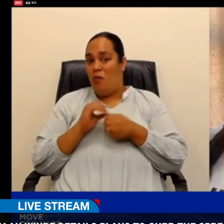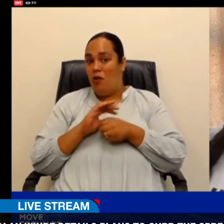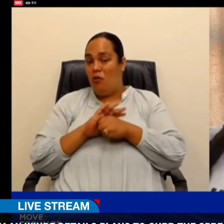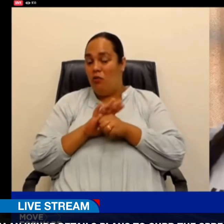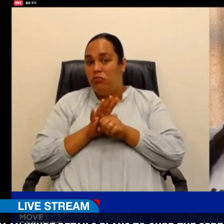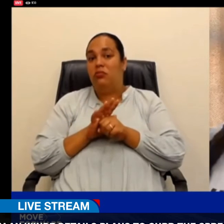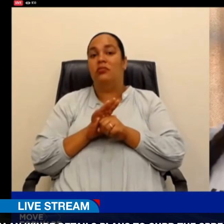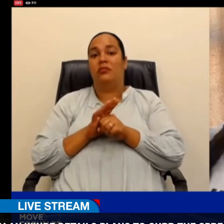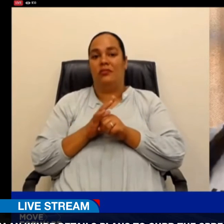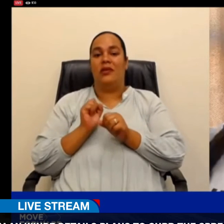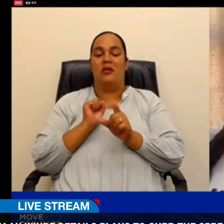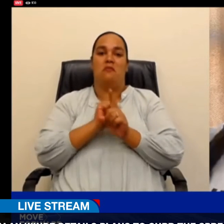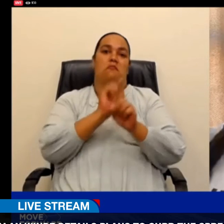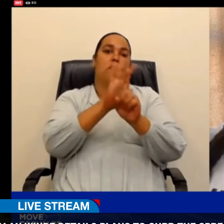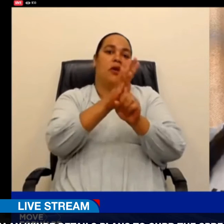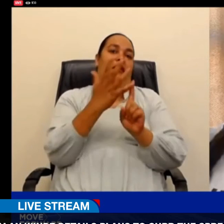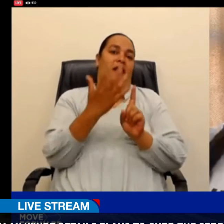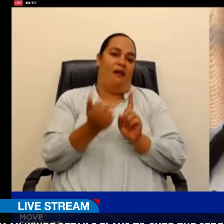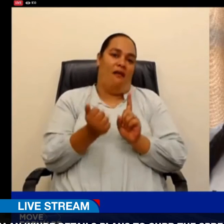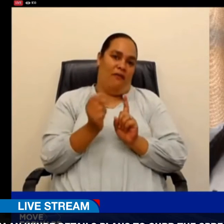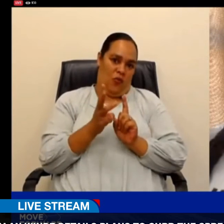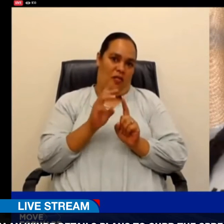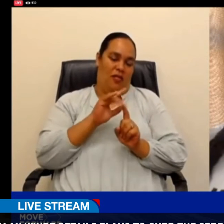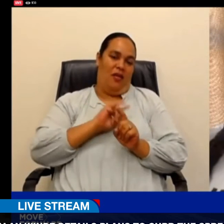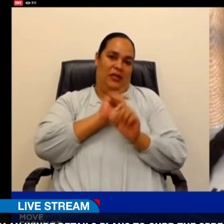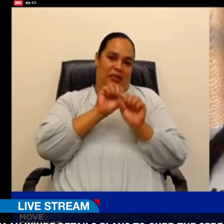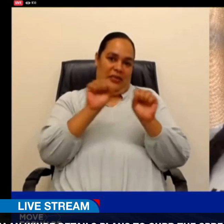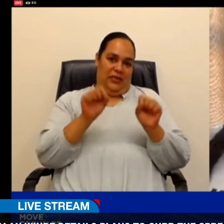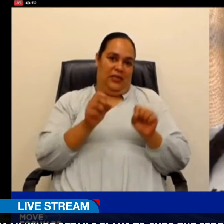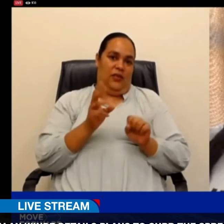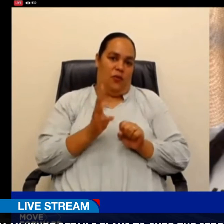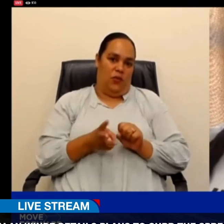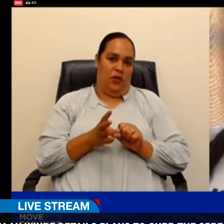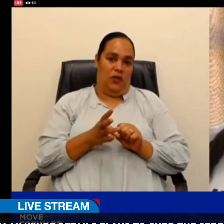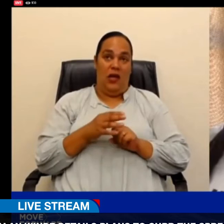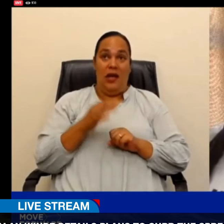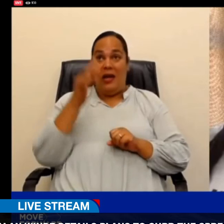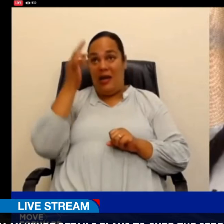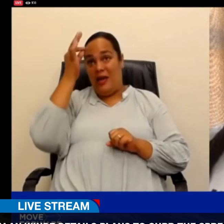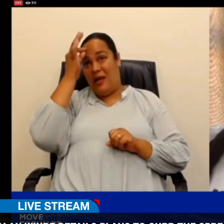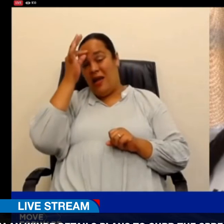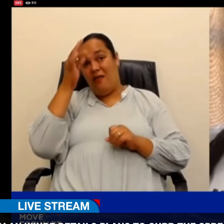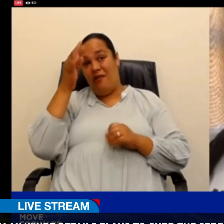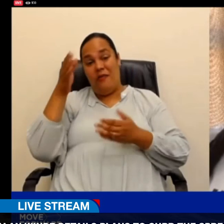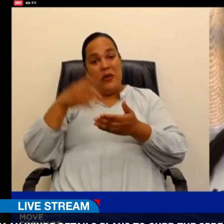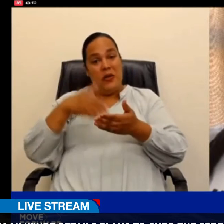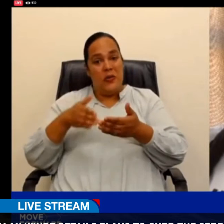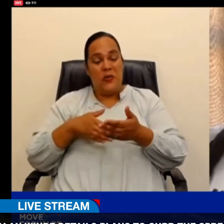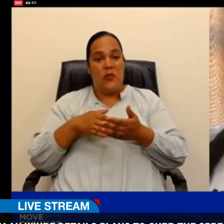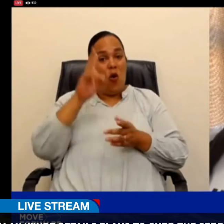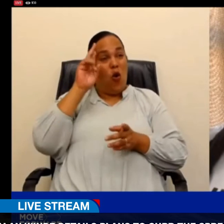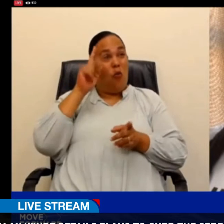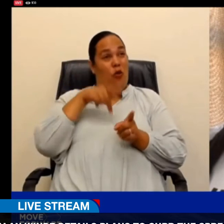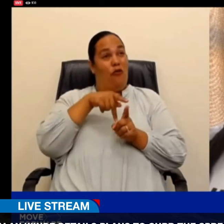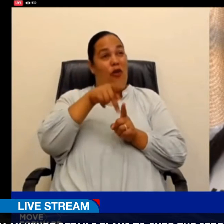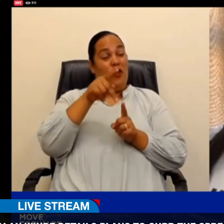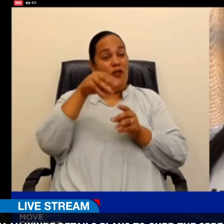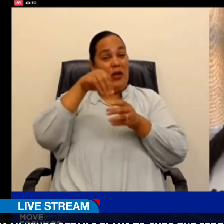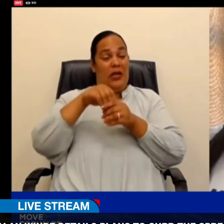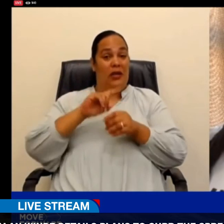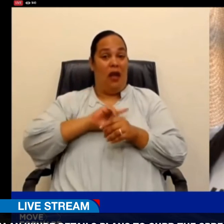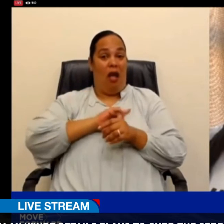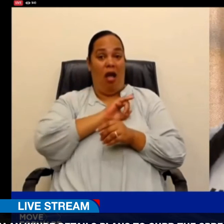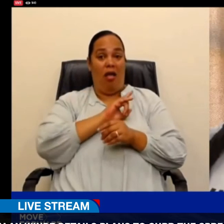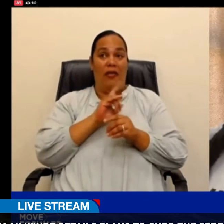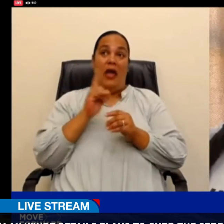have an impact on the health system. No government, no healthcare professional can be able to